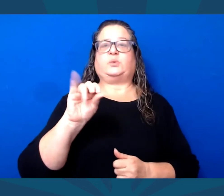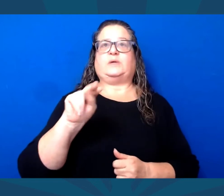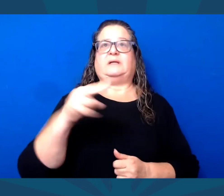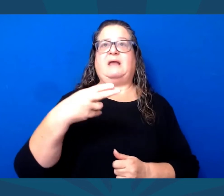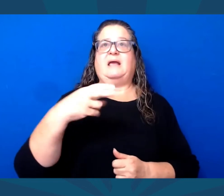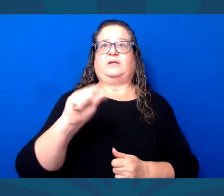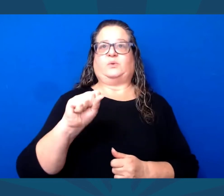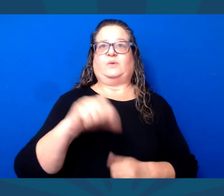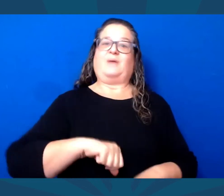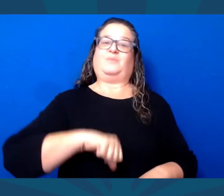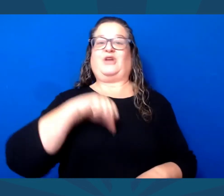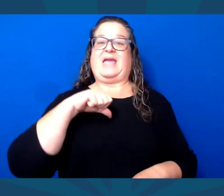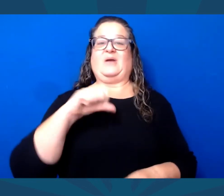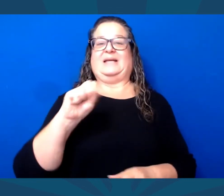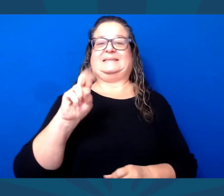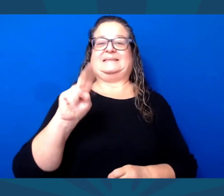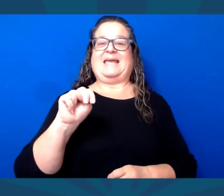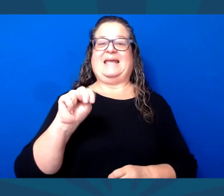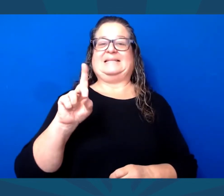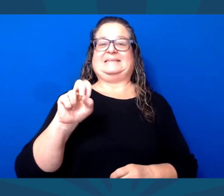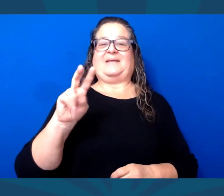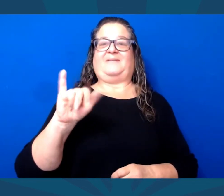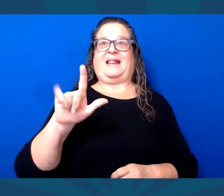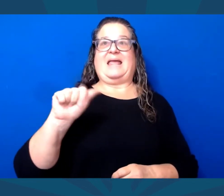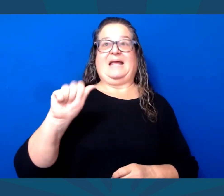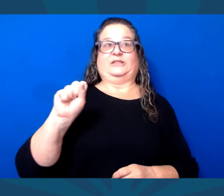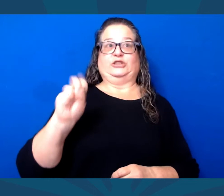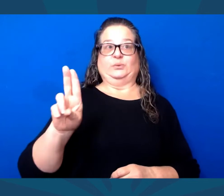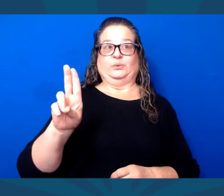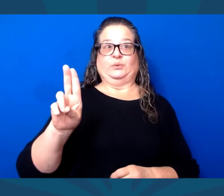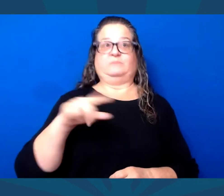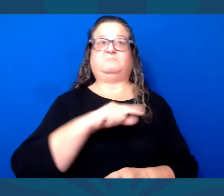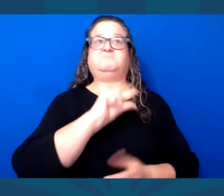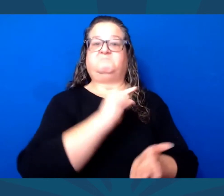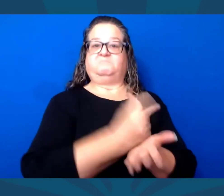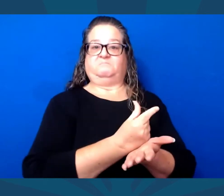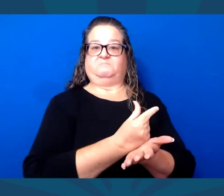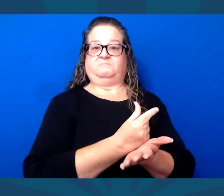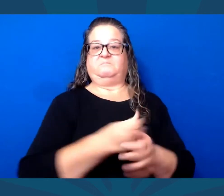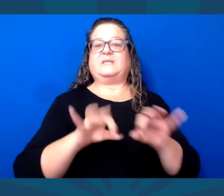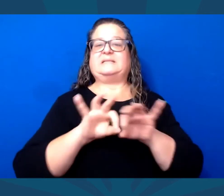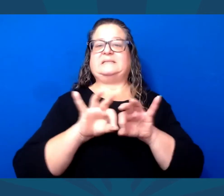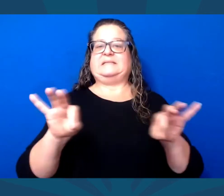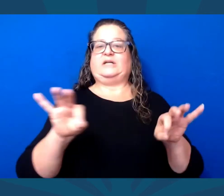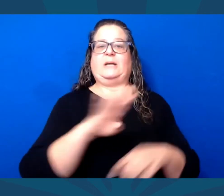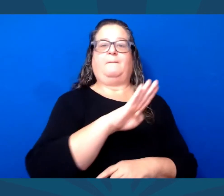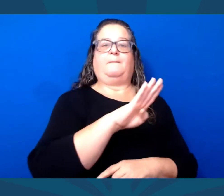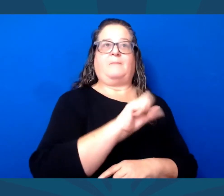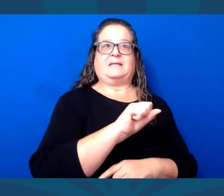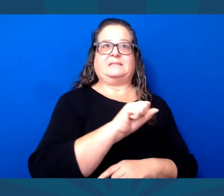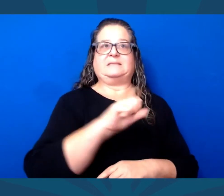She is a graduate of the Phoenix Union High School District and a proud Sun Devil with both